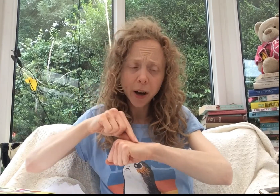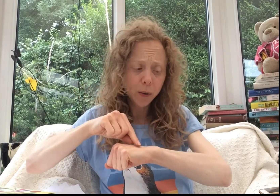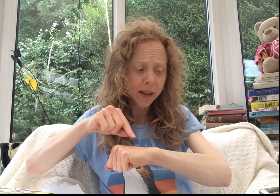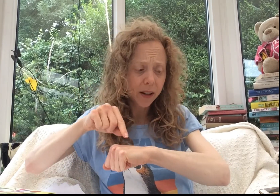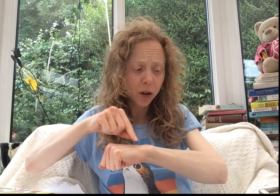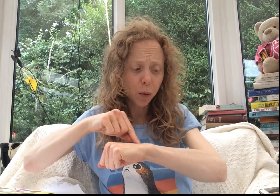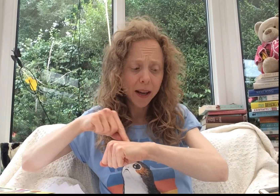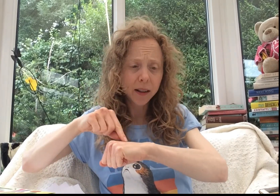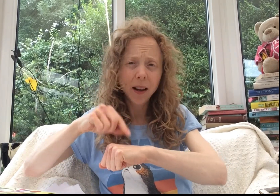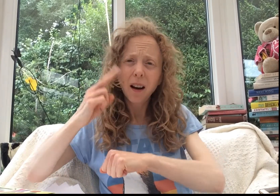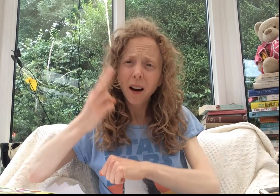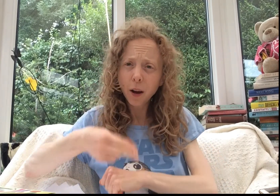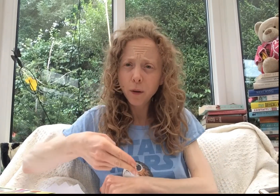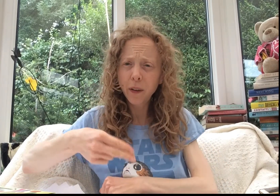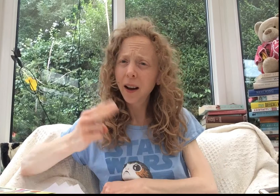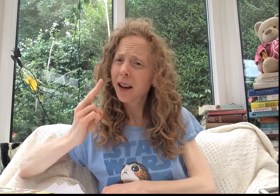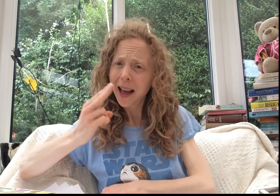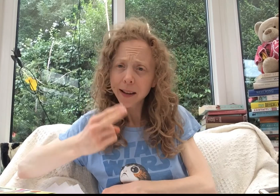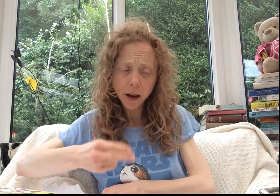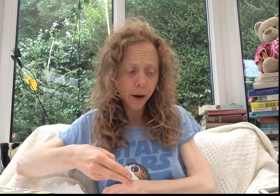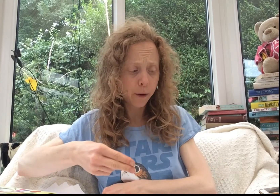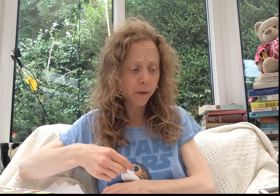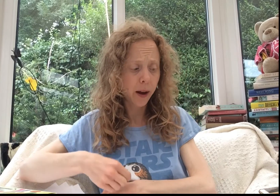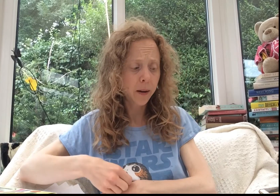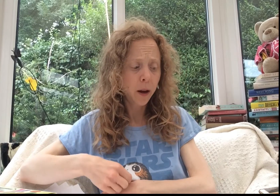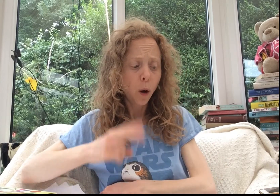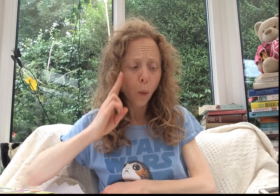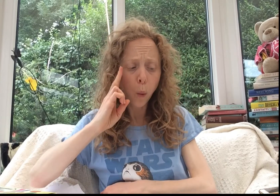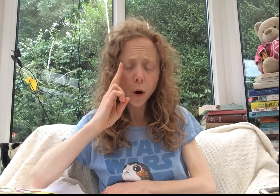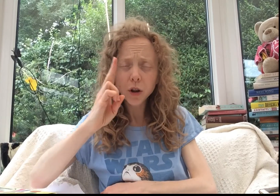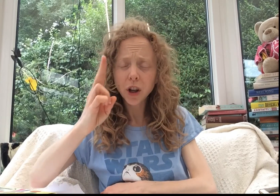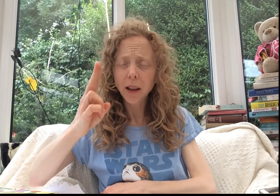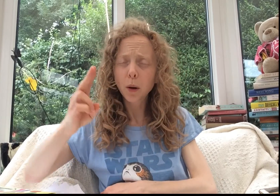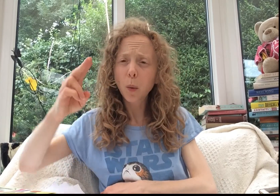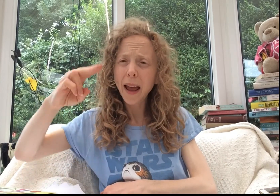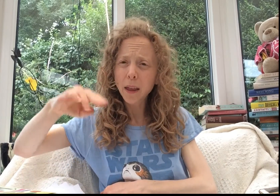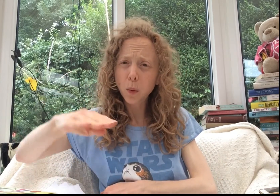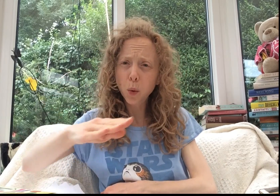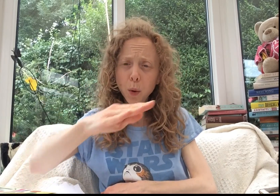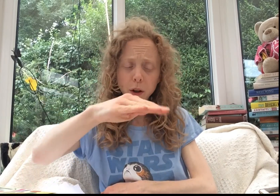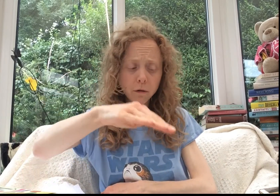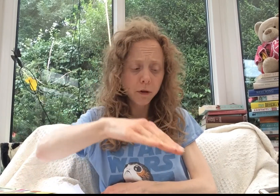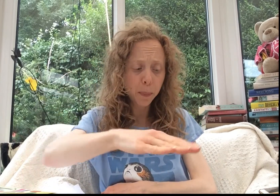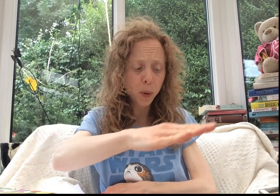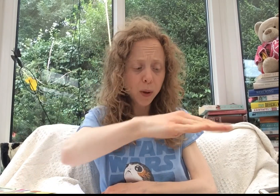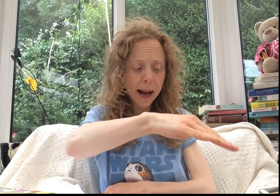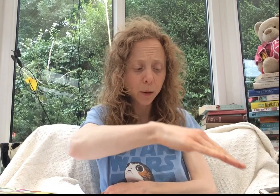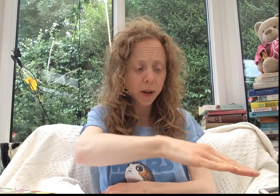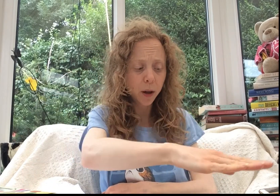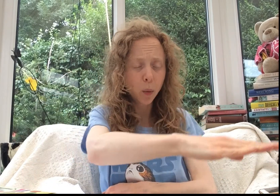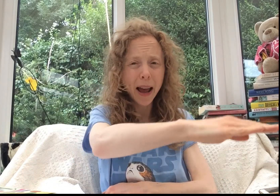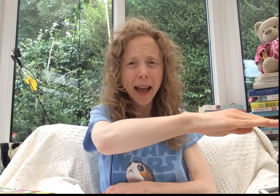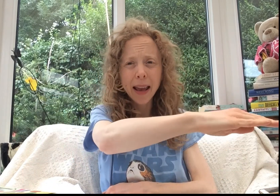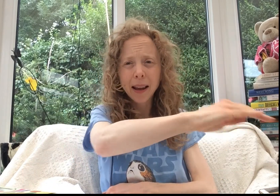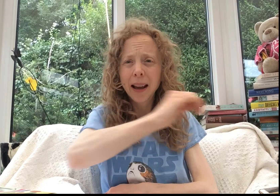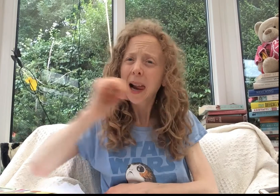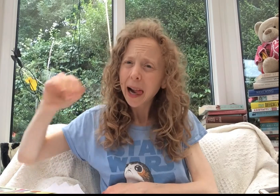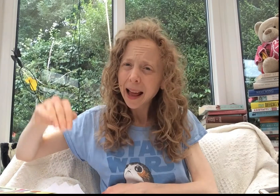stones into it over and over, watching the way the water rippled out and away,